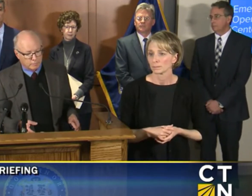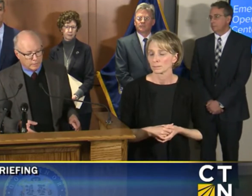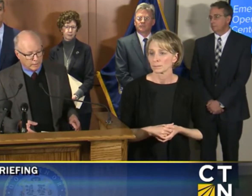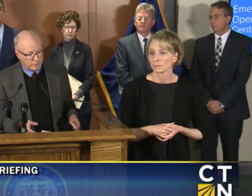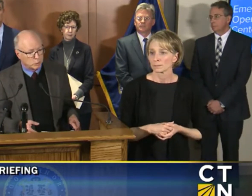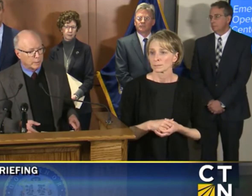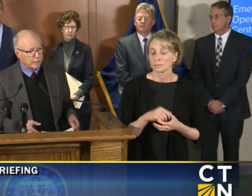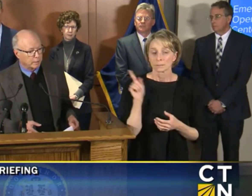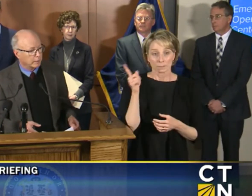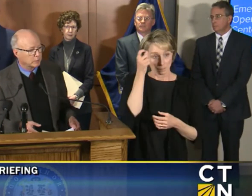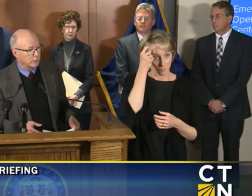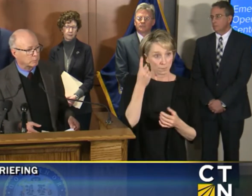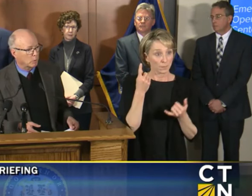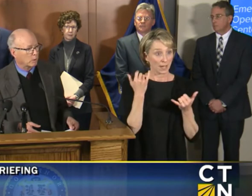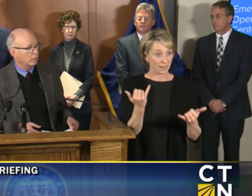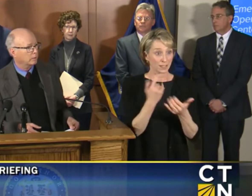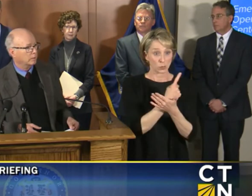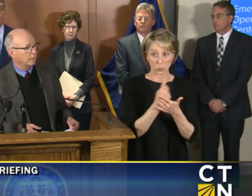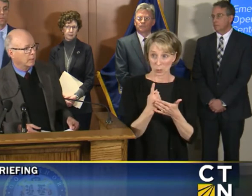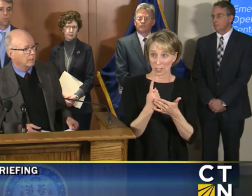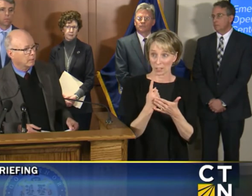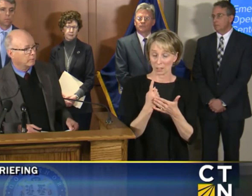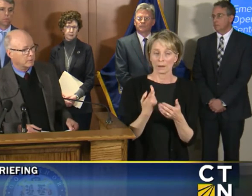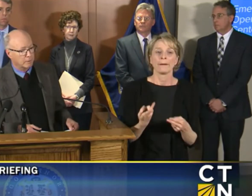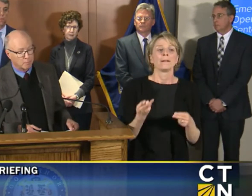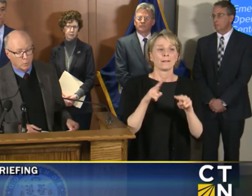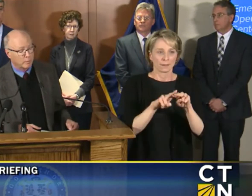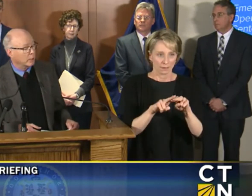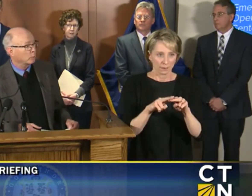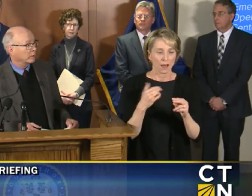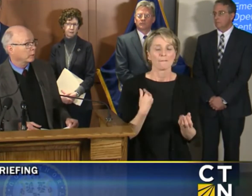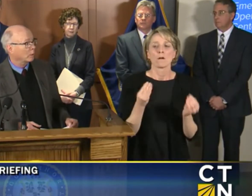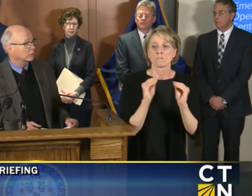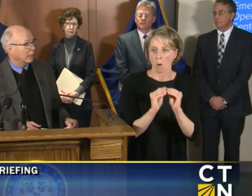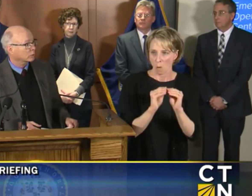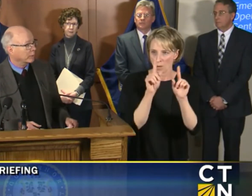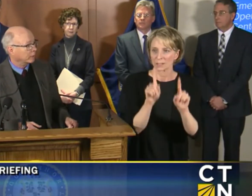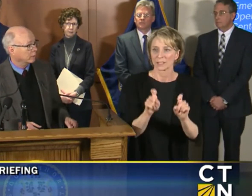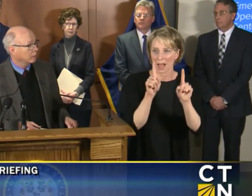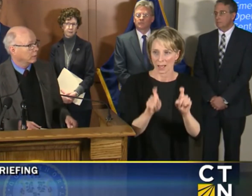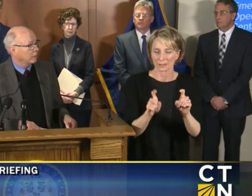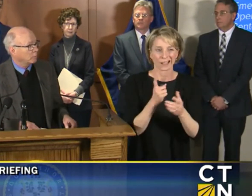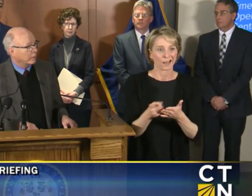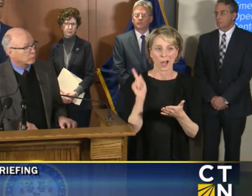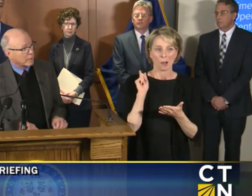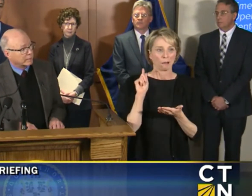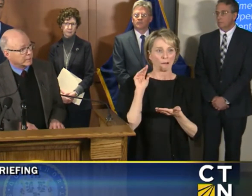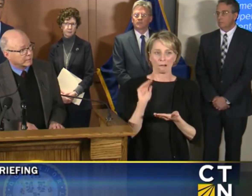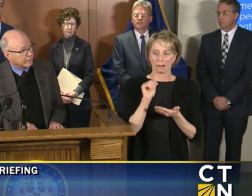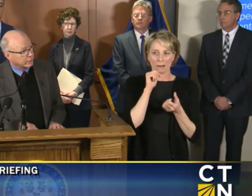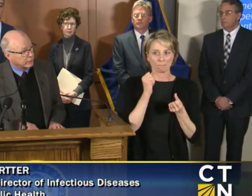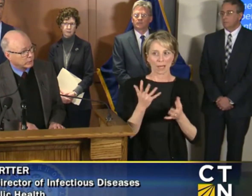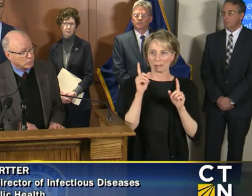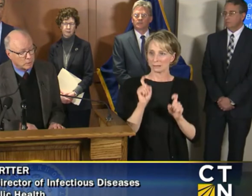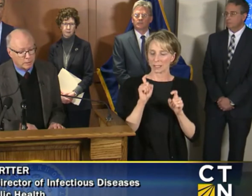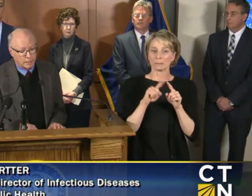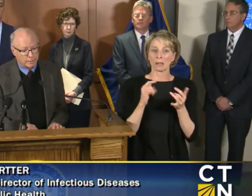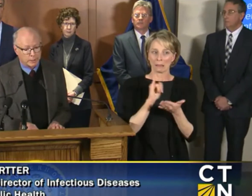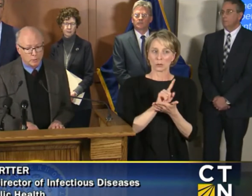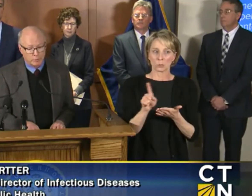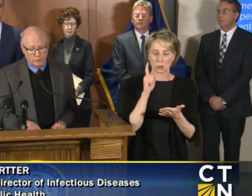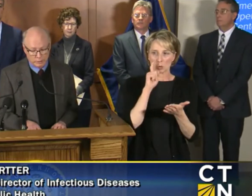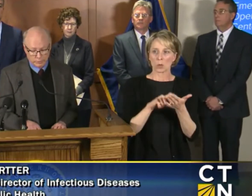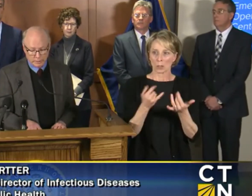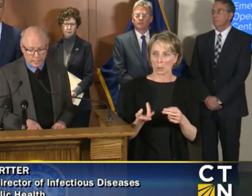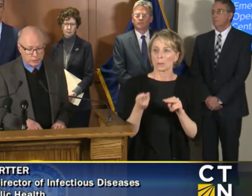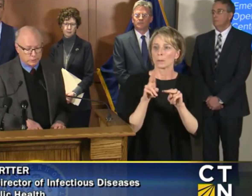Testing this week is much more available than it was last week. We expect that to continue. I think